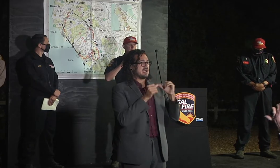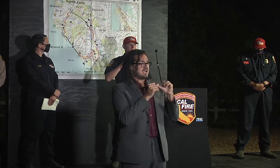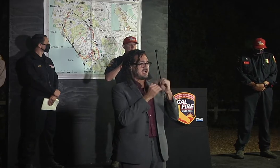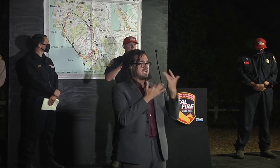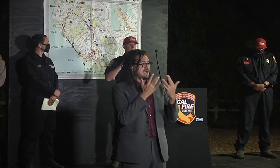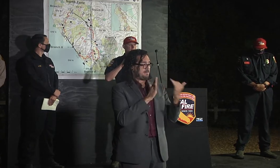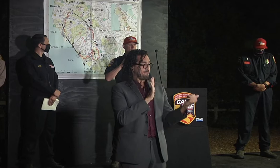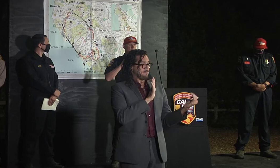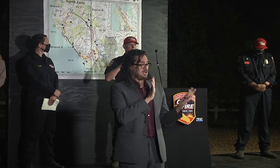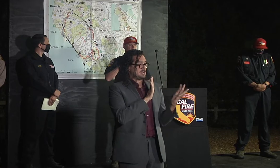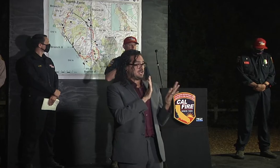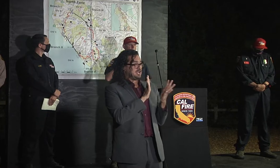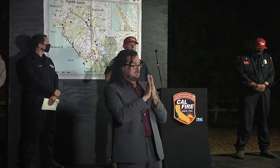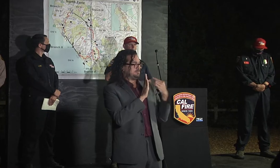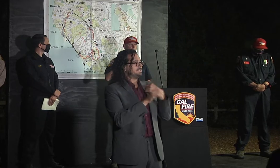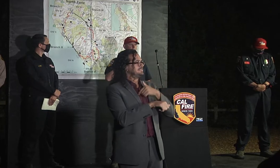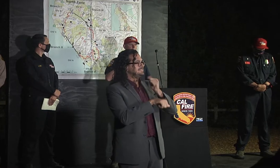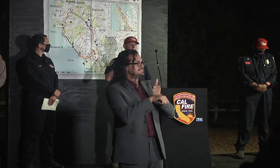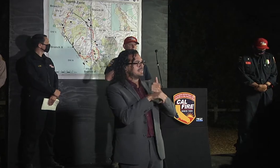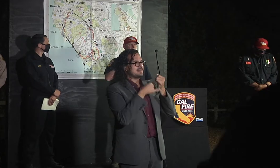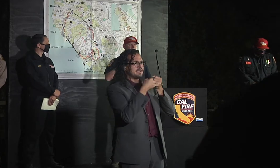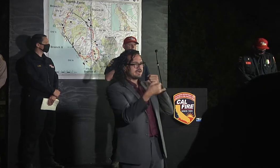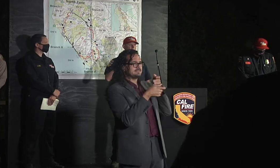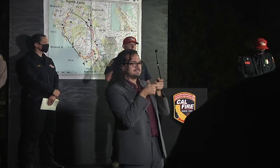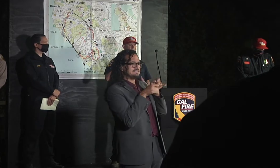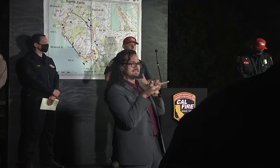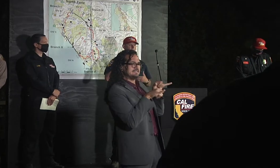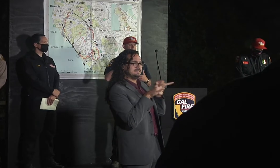winds that we had yesterday. That's where the big push was.